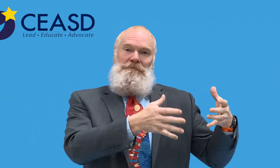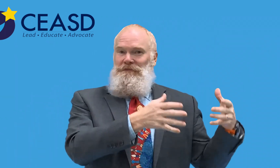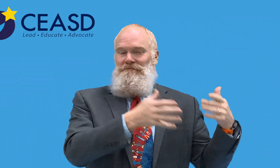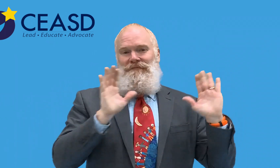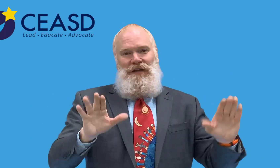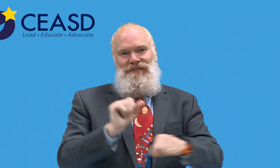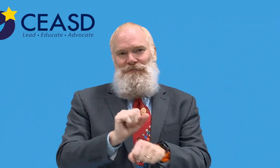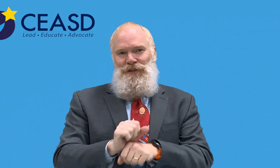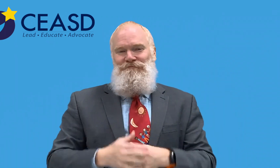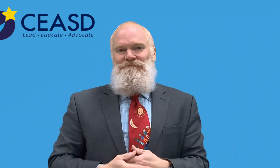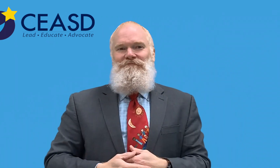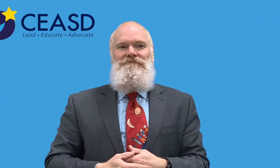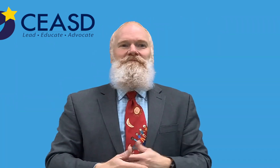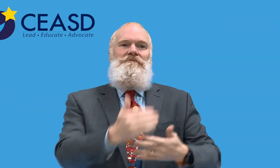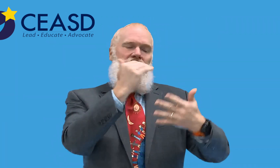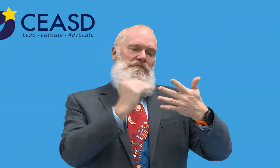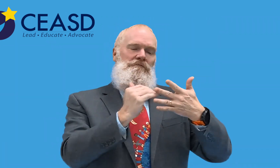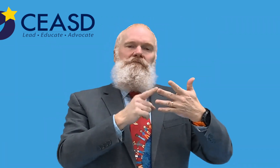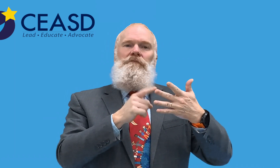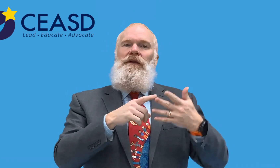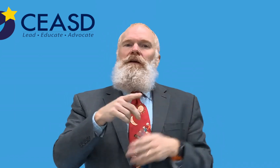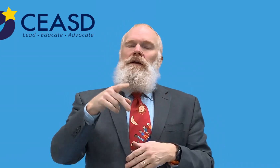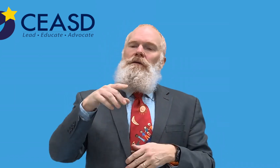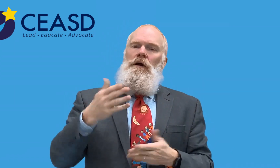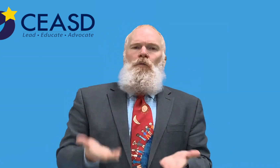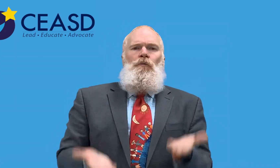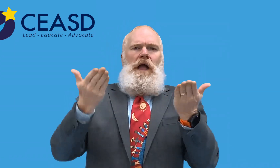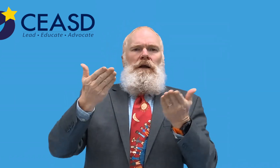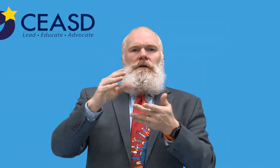future virtual accreditation visits. We are quite proud of our accreditation